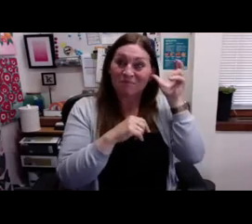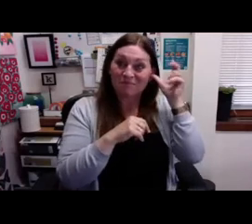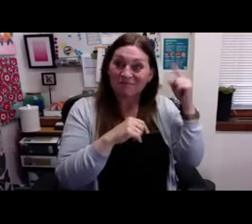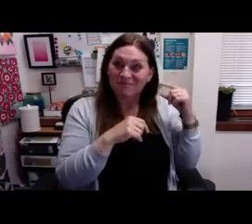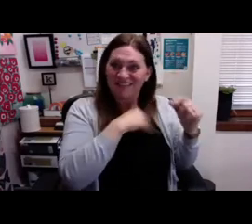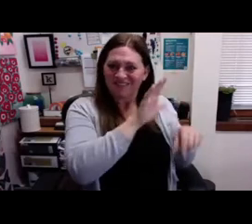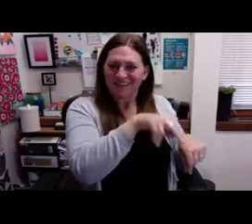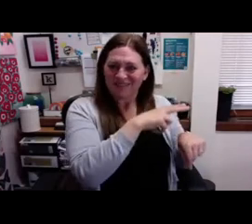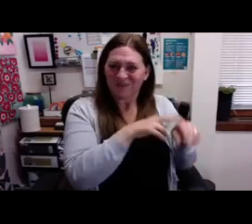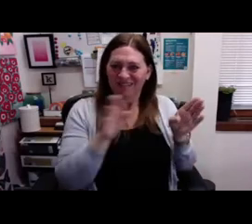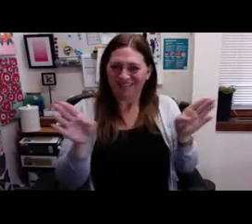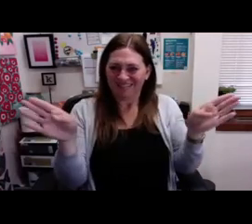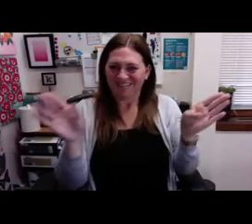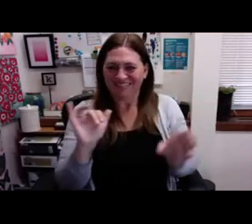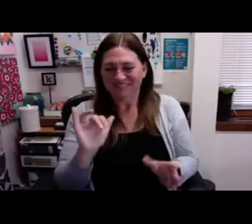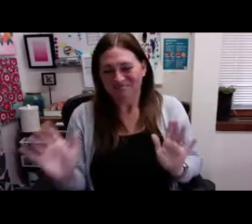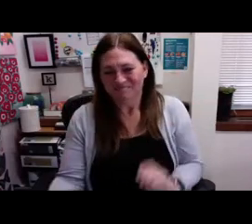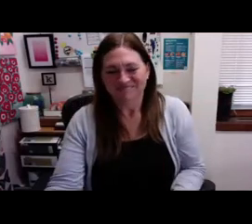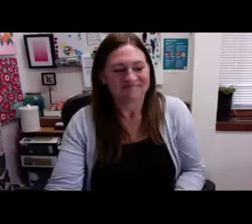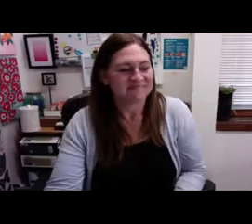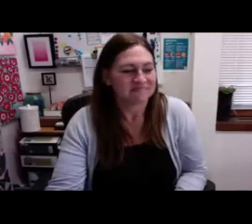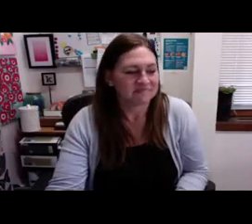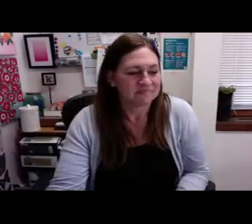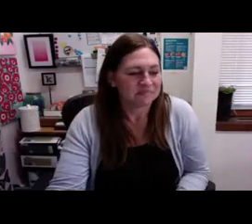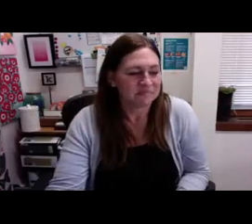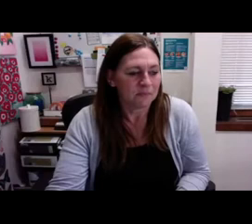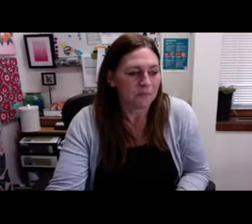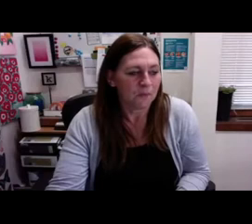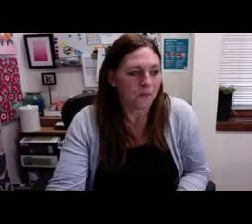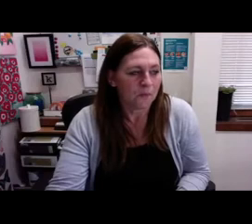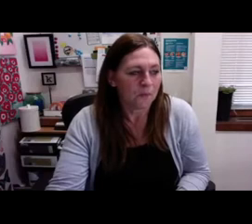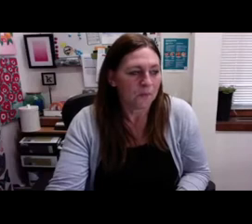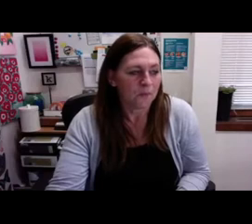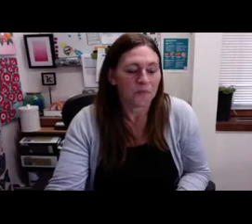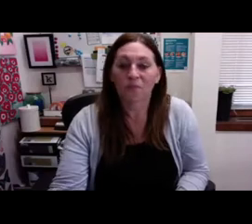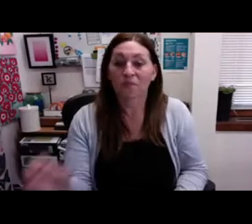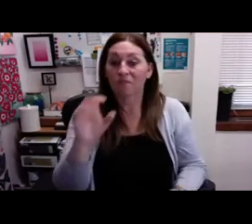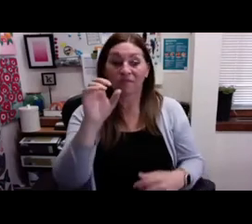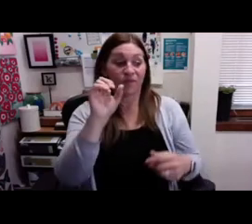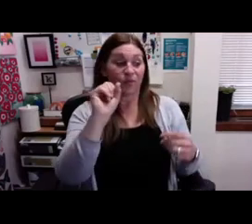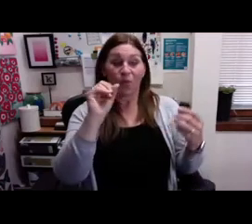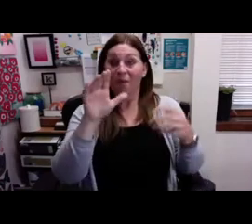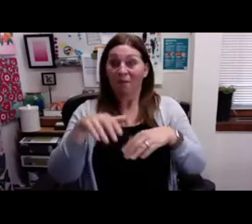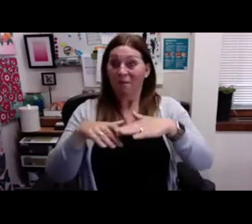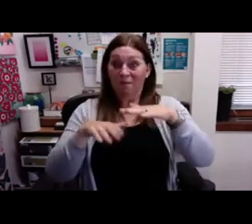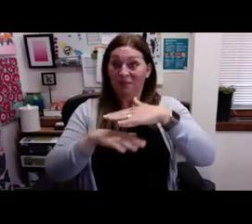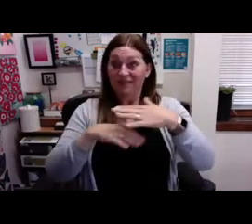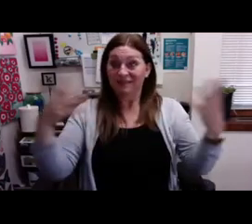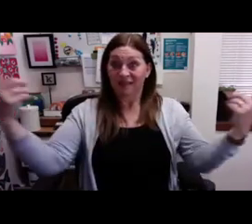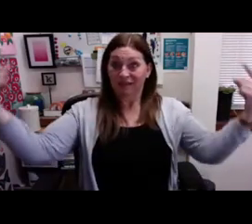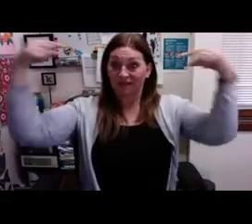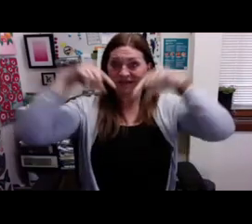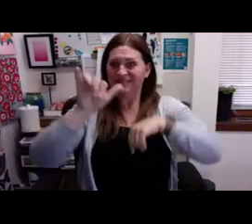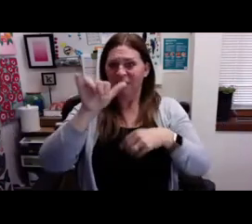normal. It's the same thing as your receptive hearing skills. It's the same thing in ASL as your receptive,